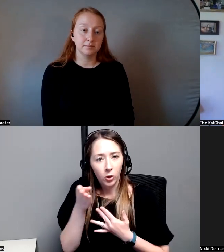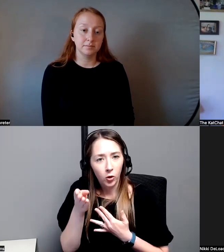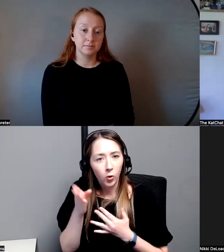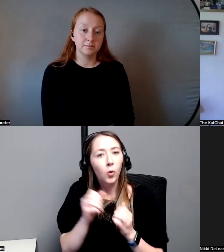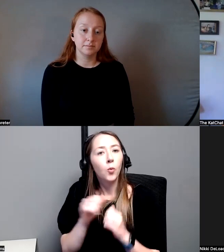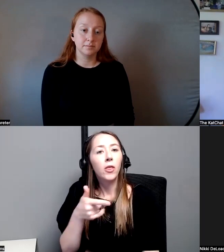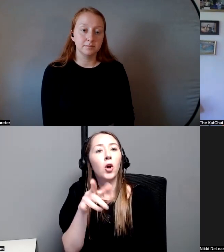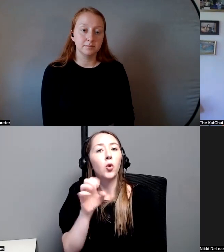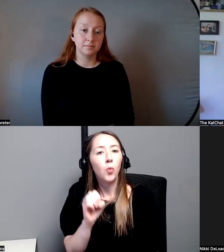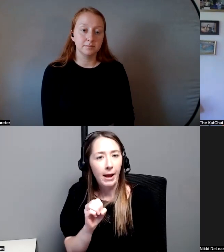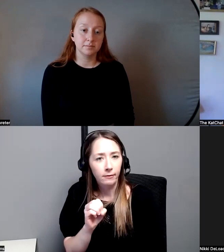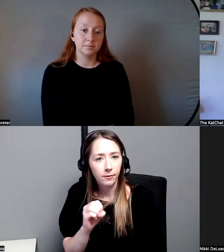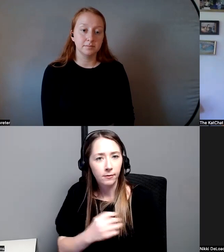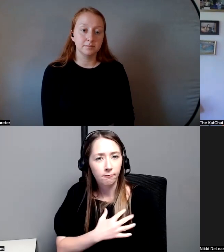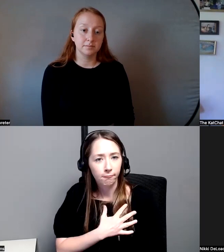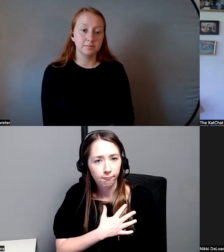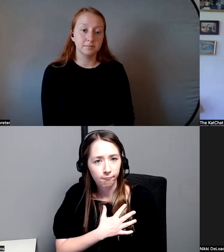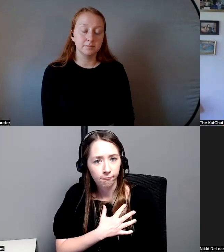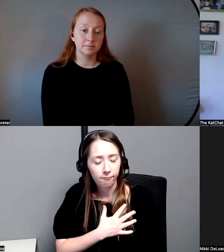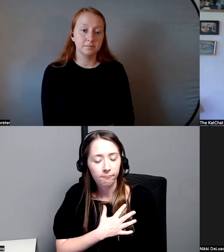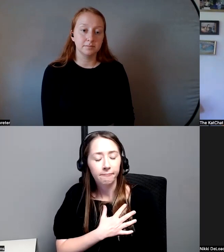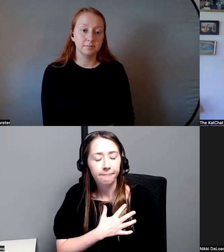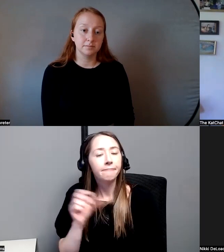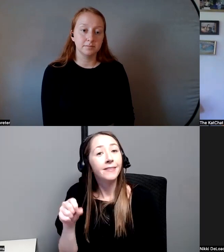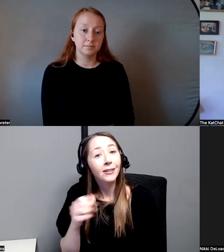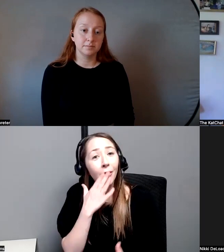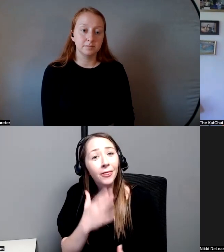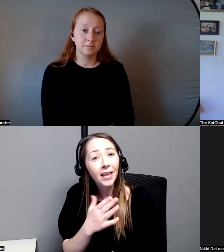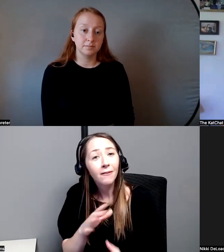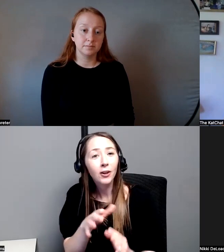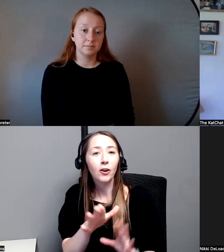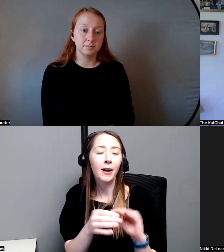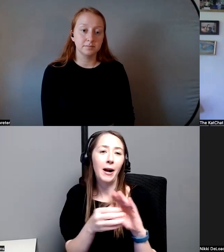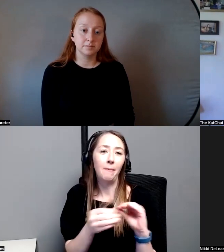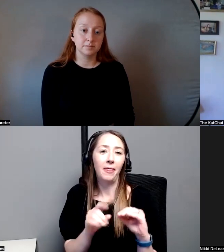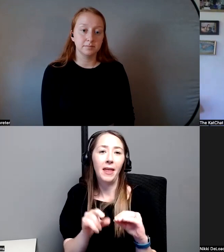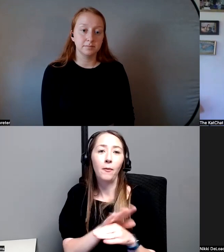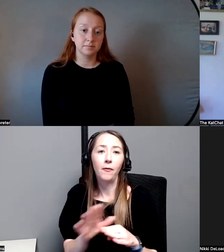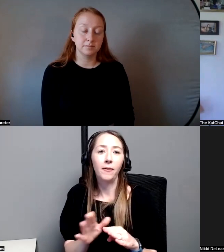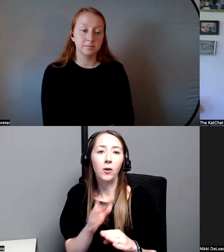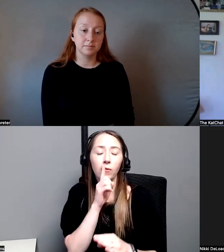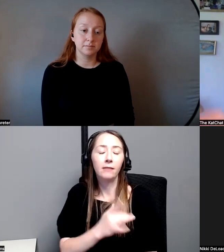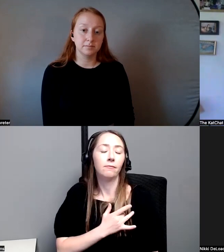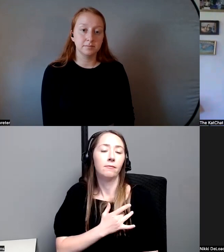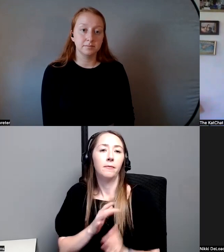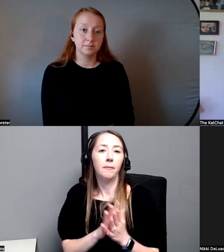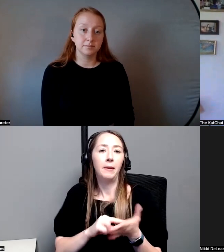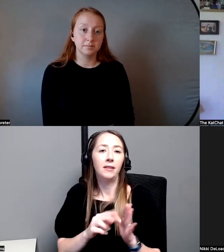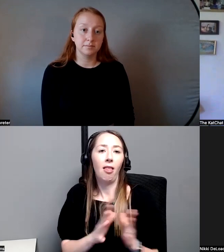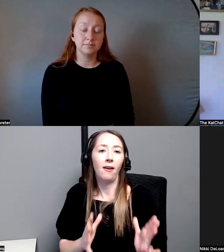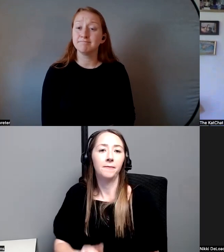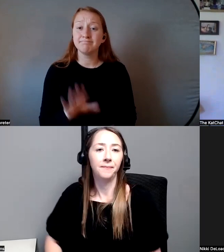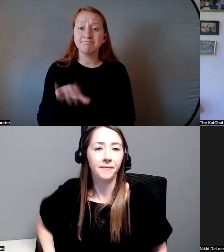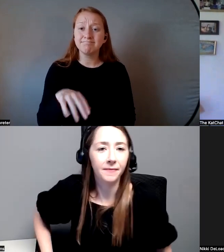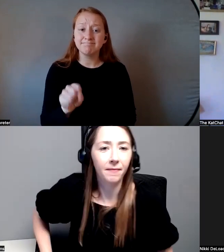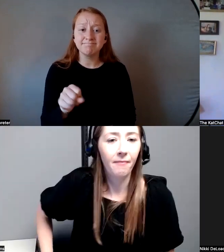I possibly could. Yeah. So thank you for saying that. That movie means a lot to me. Yeah, no problem. And I agree with